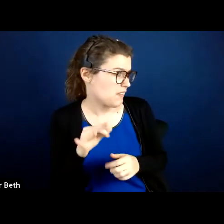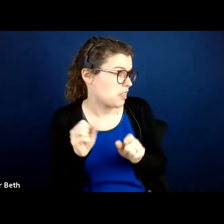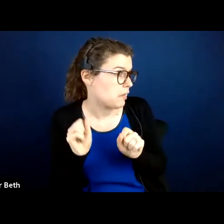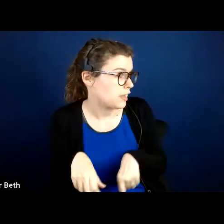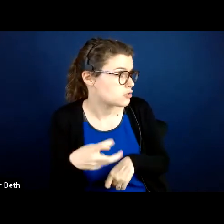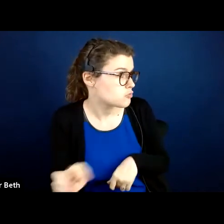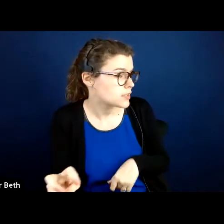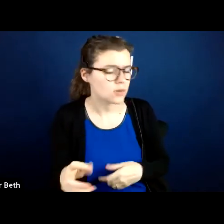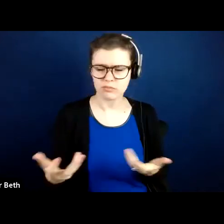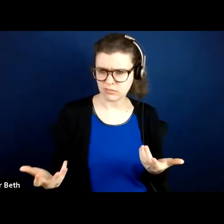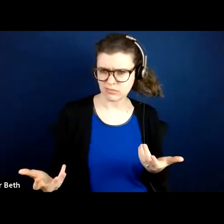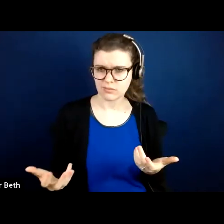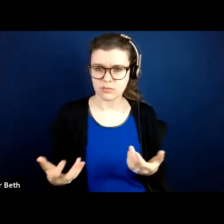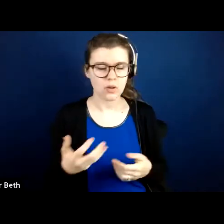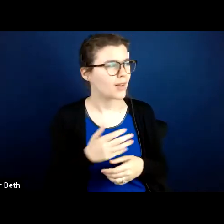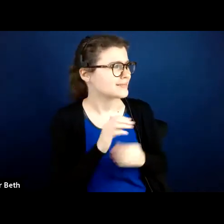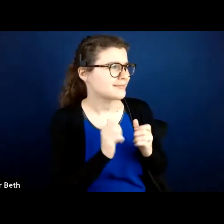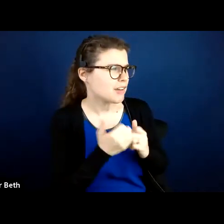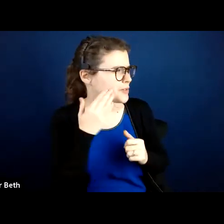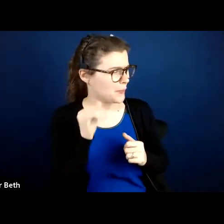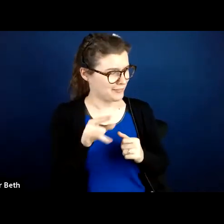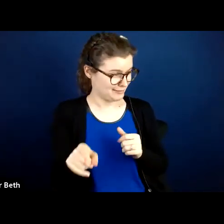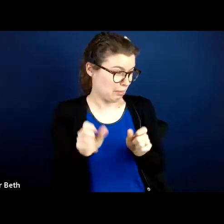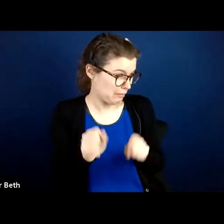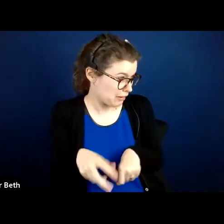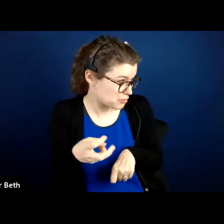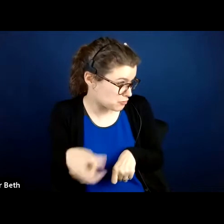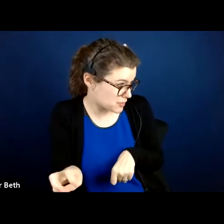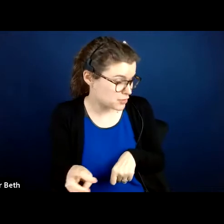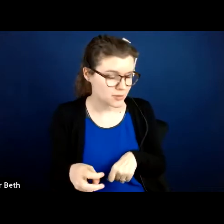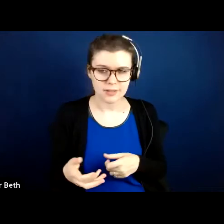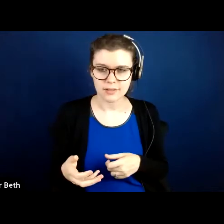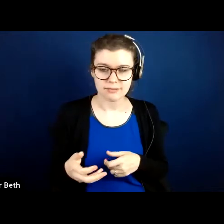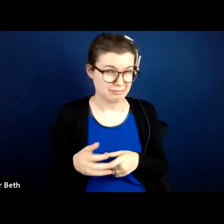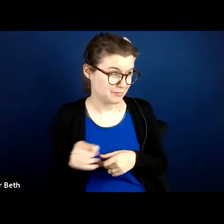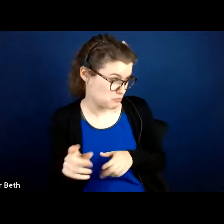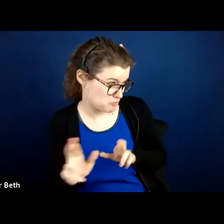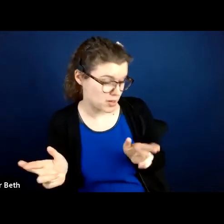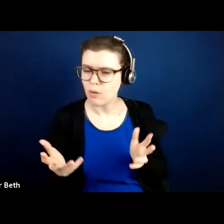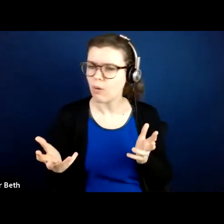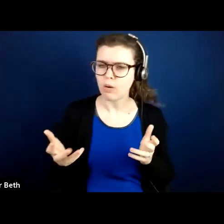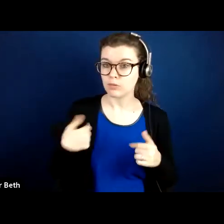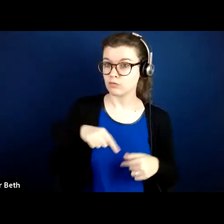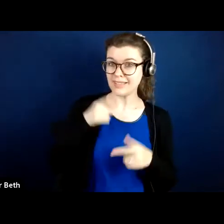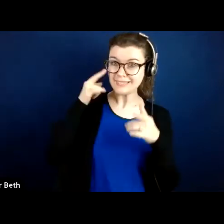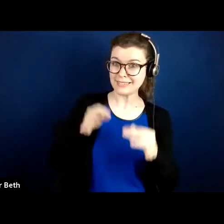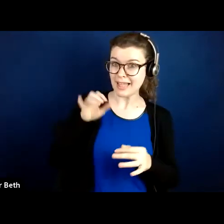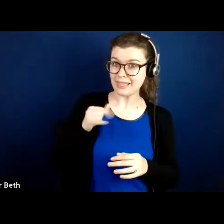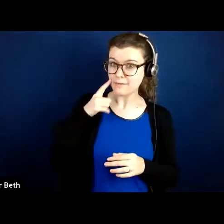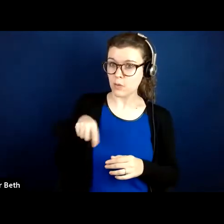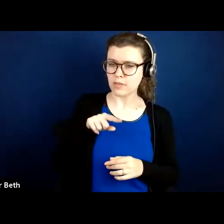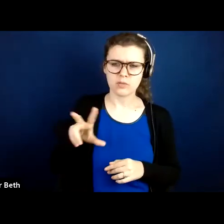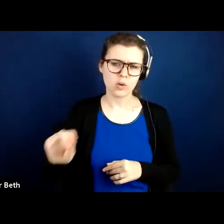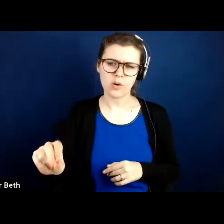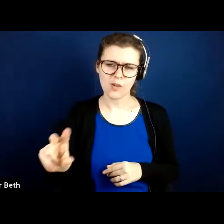transition? Or how do we know if someone's ready to transition? And our job is not to make that determination. Our